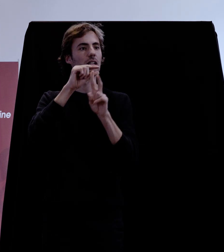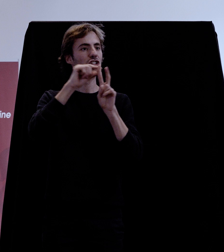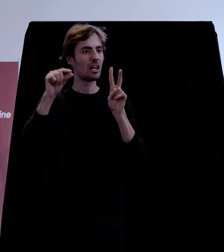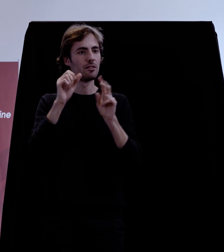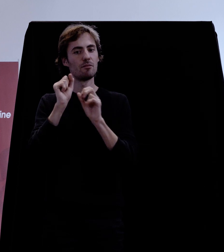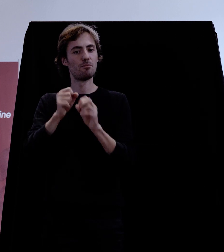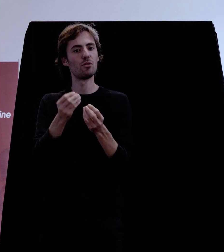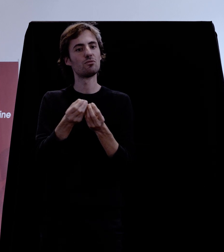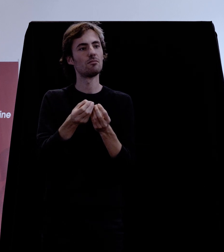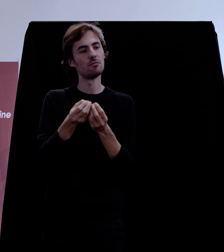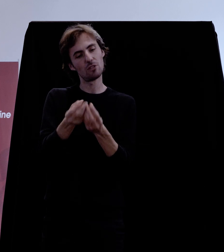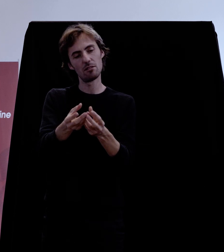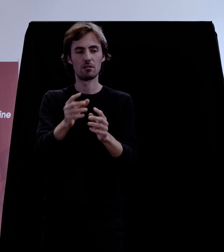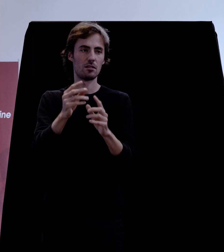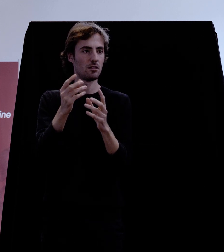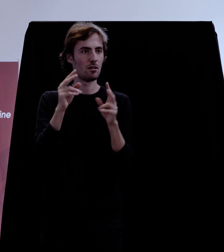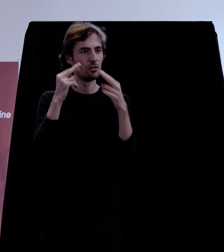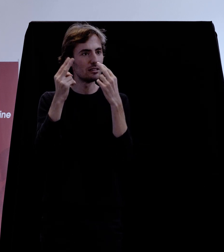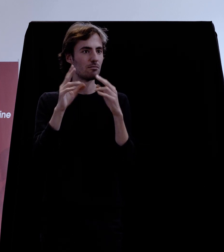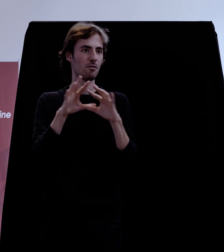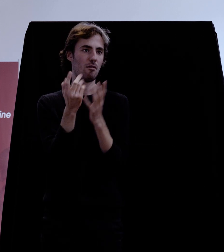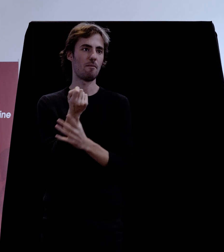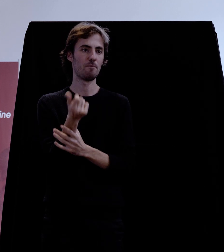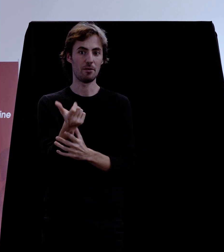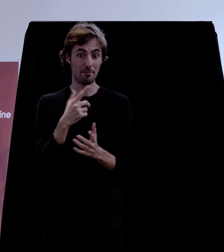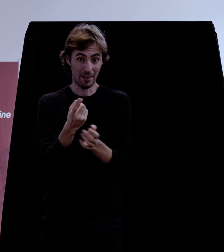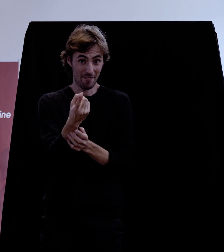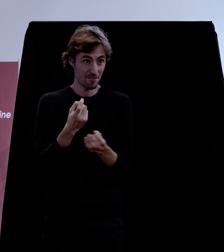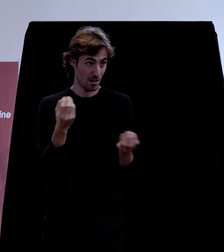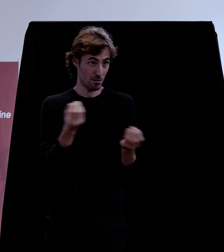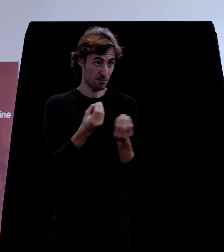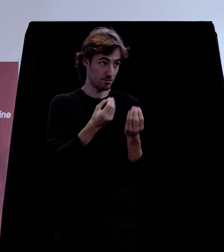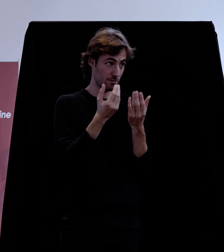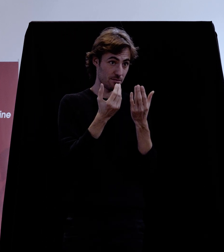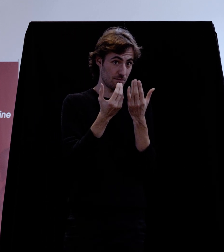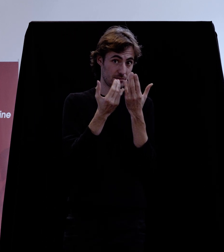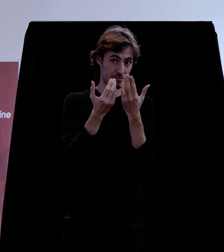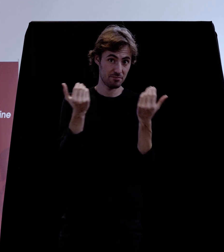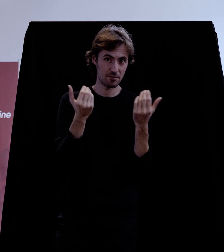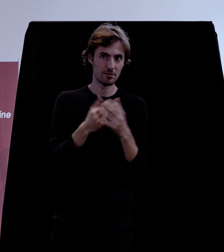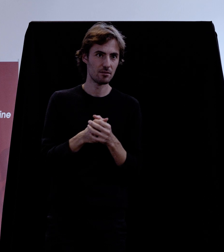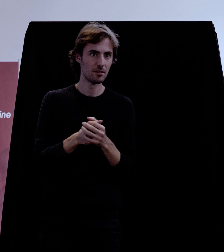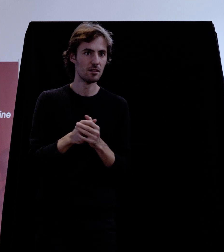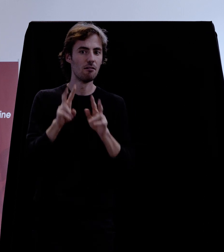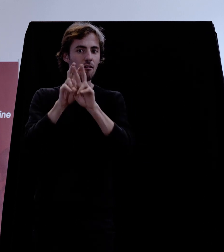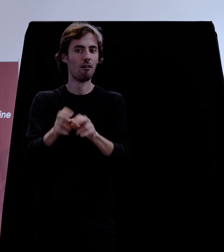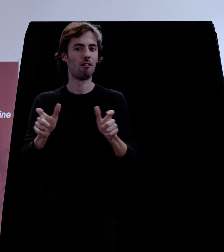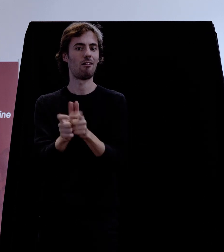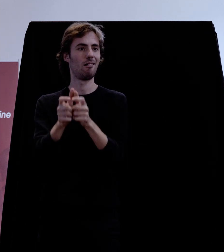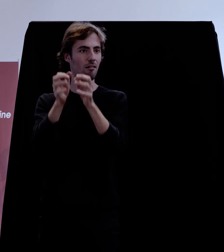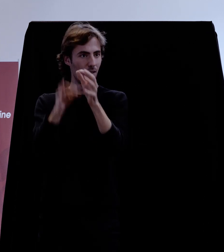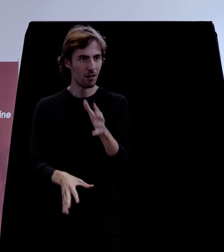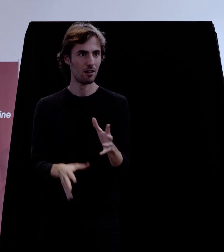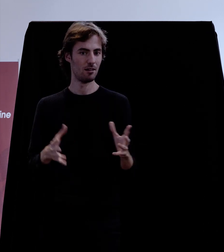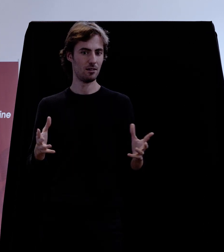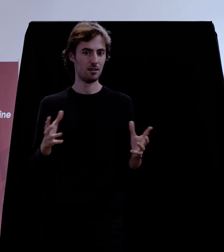cause because we don't, and actually the diagnosis of autism is